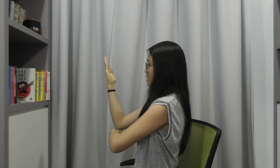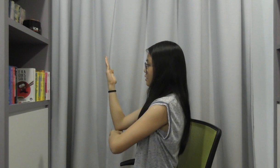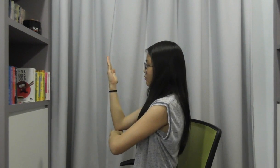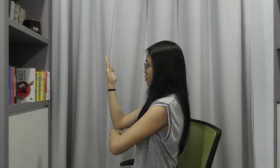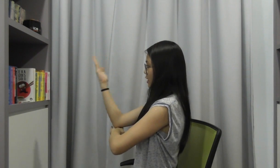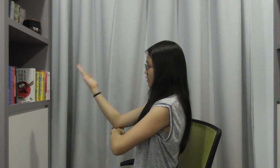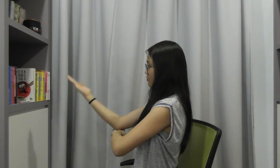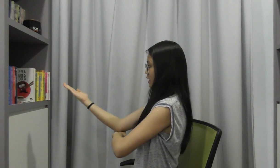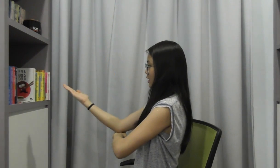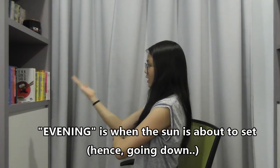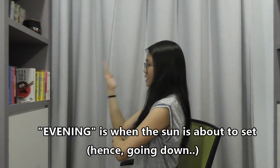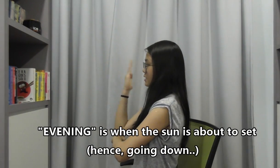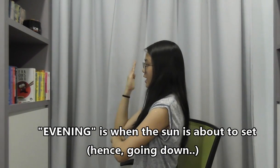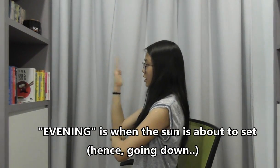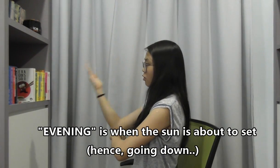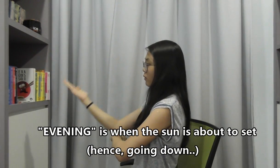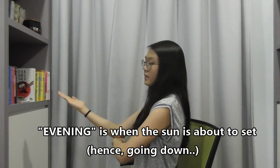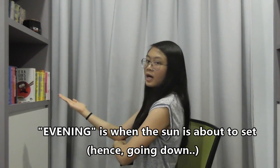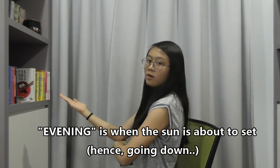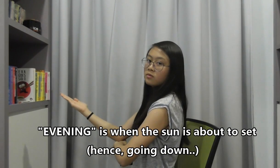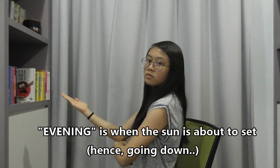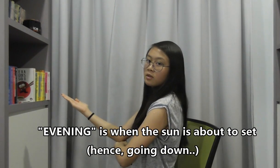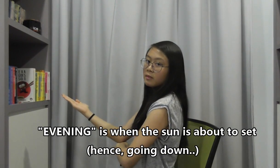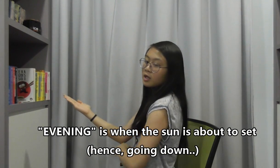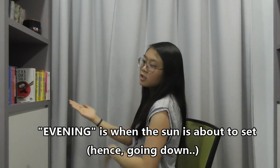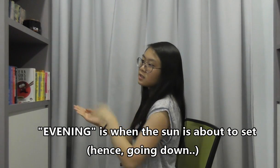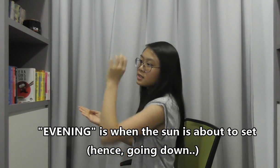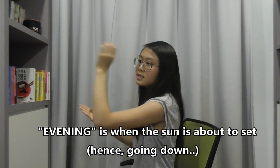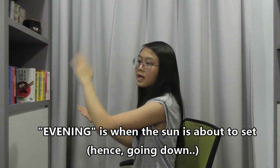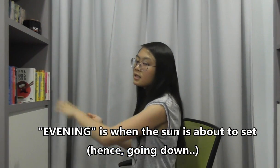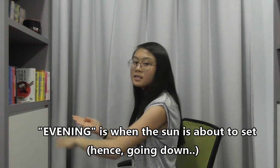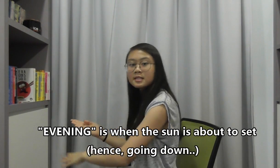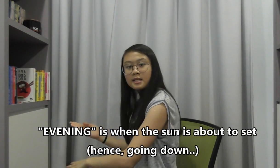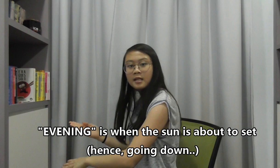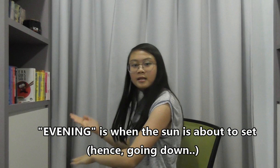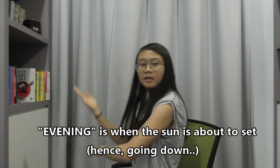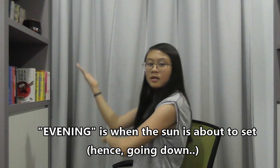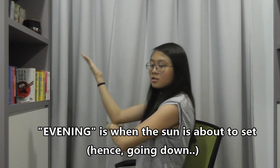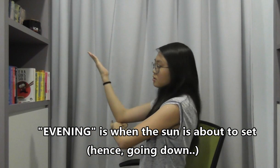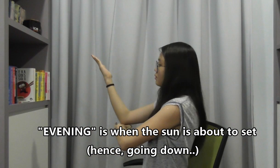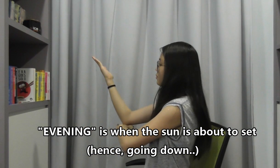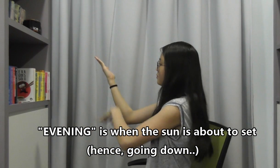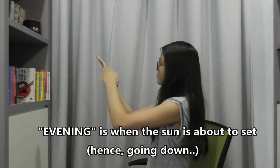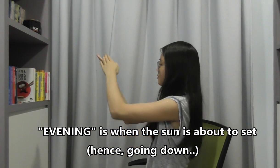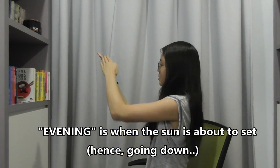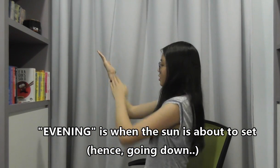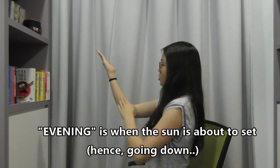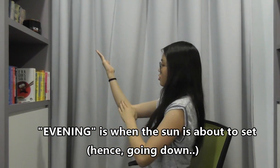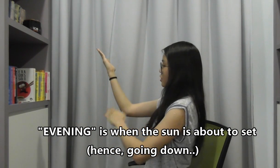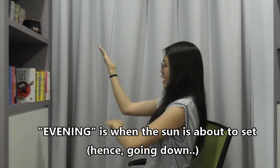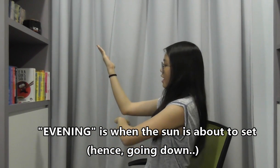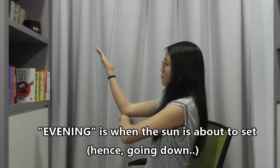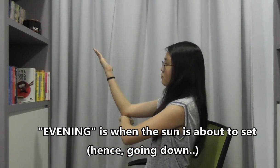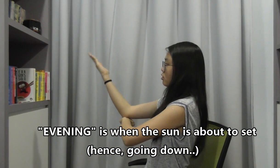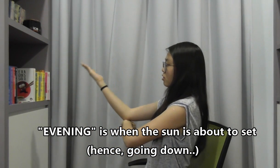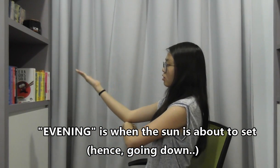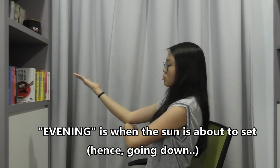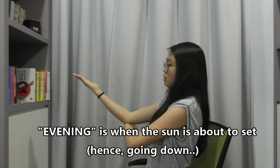But for evening, it's like going down because the sun is setting. So you should have your